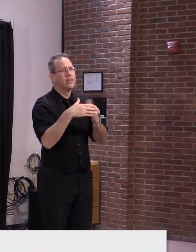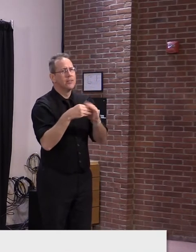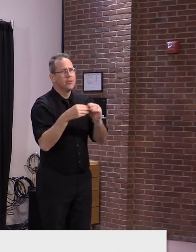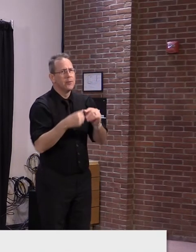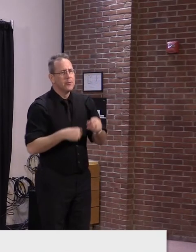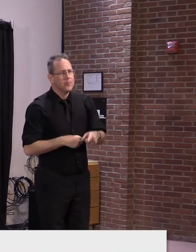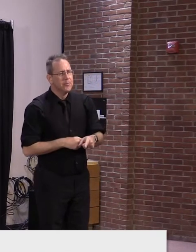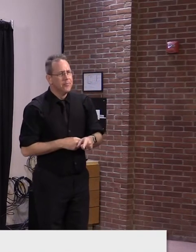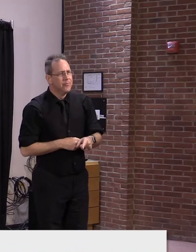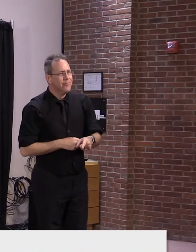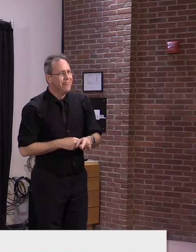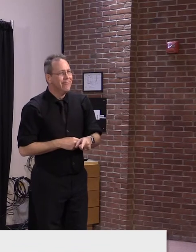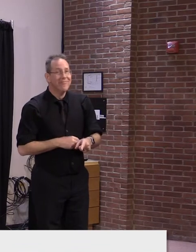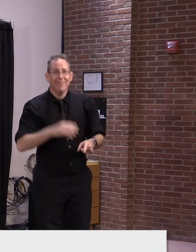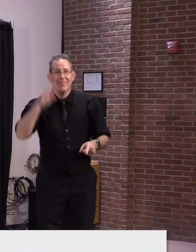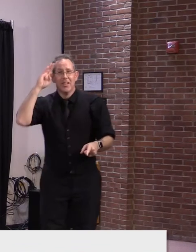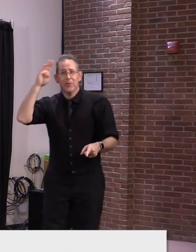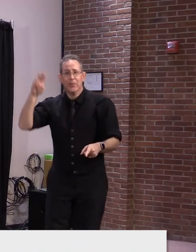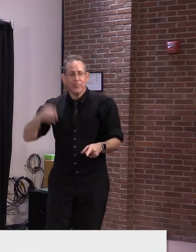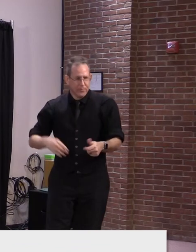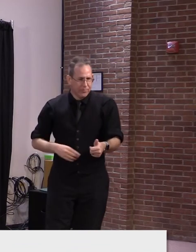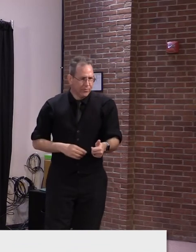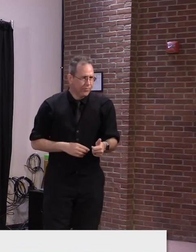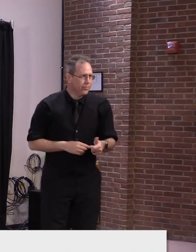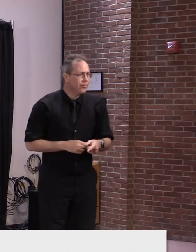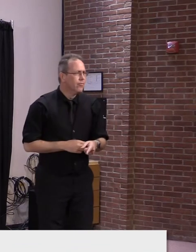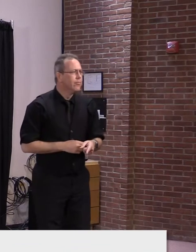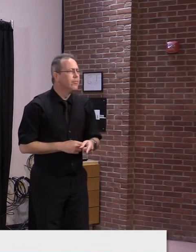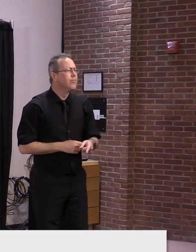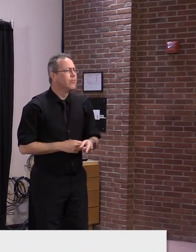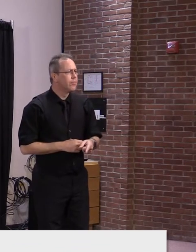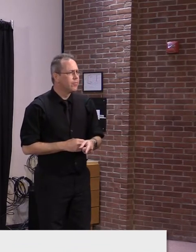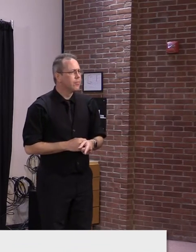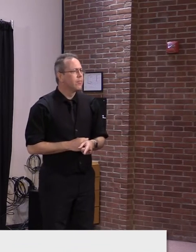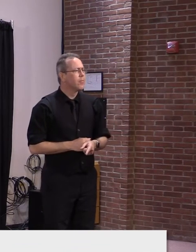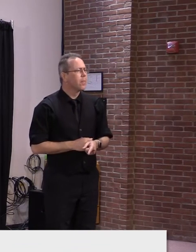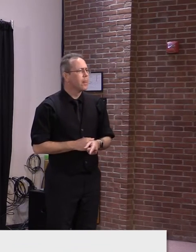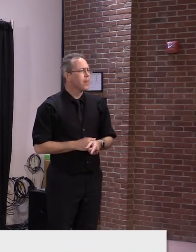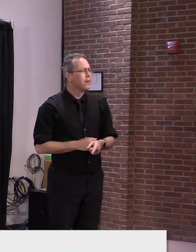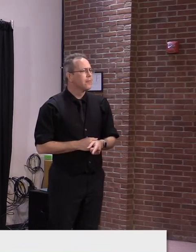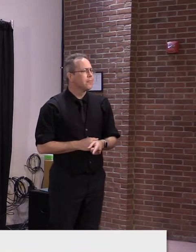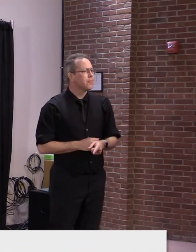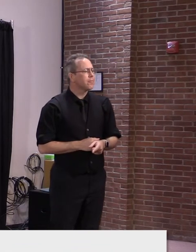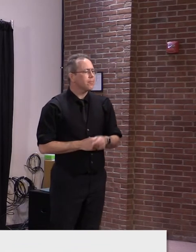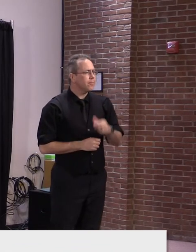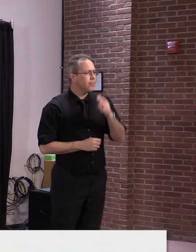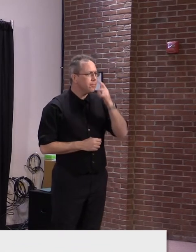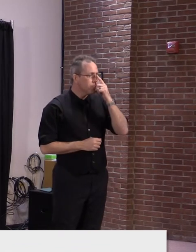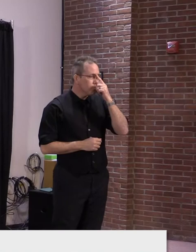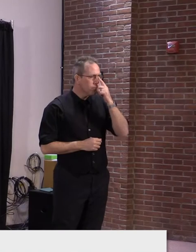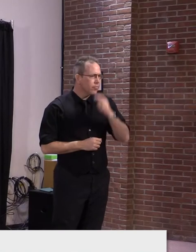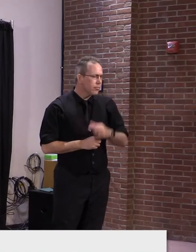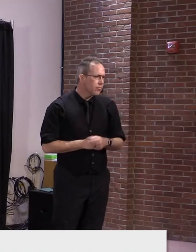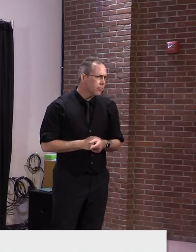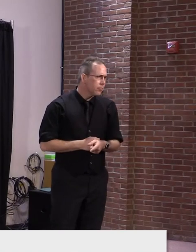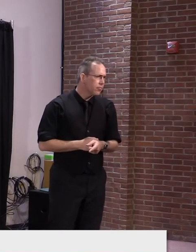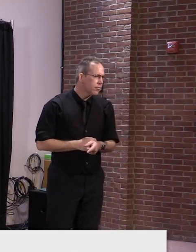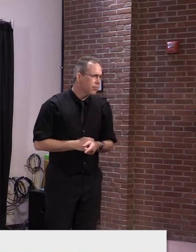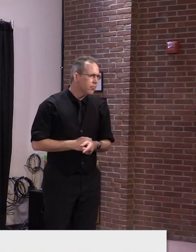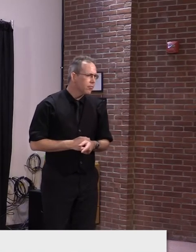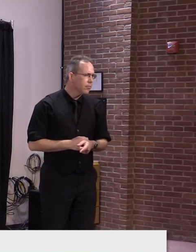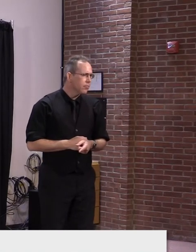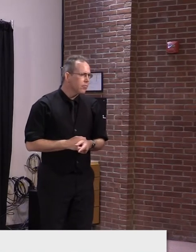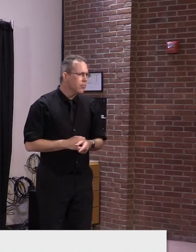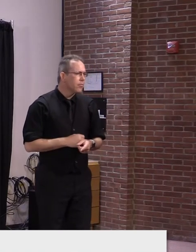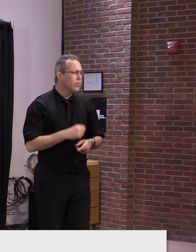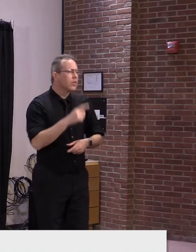Hi, thanks. Taking a look at the vaccine dashboard, it seems like the age group of 18 to 29-year-olds